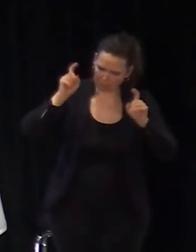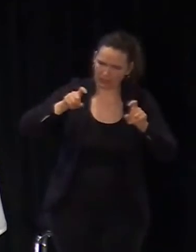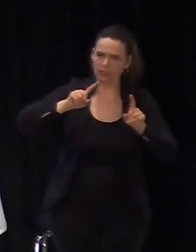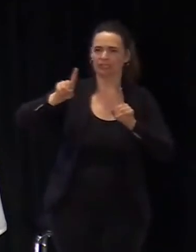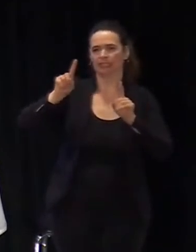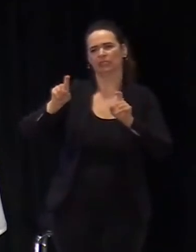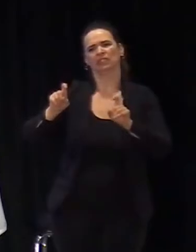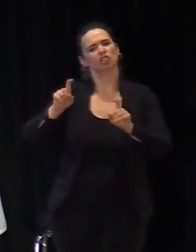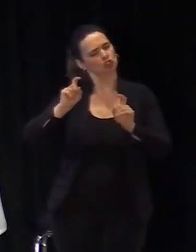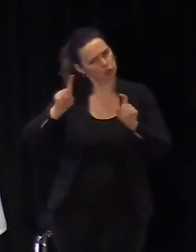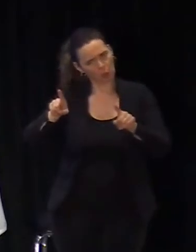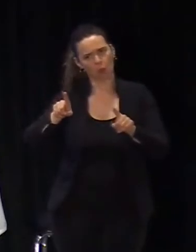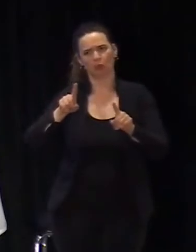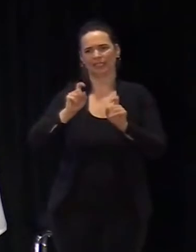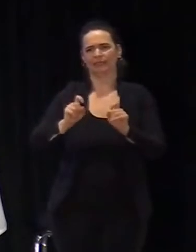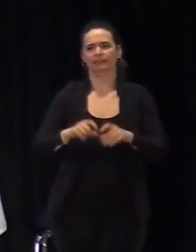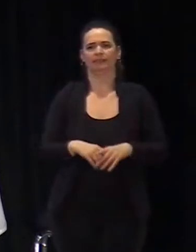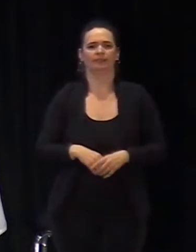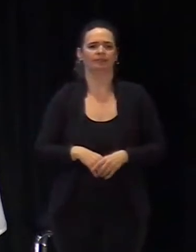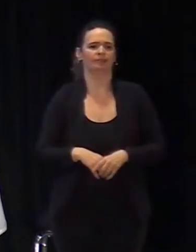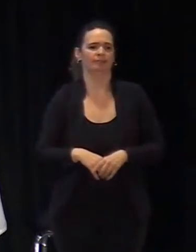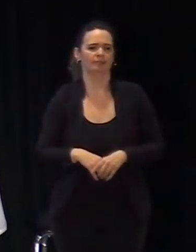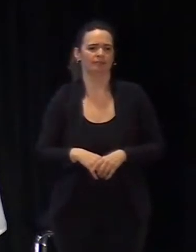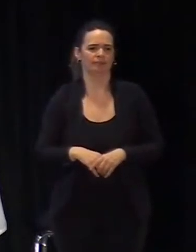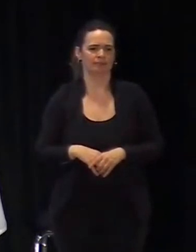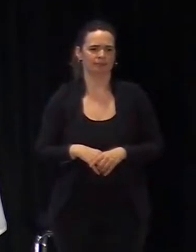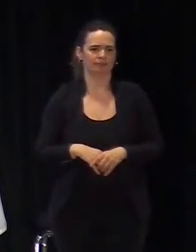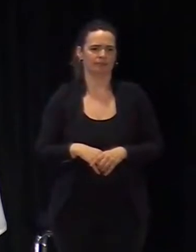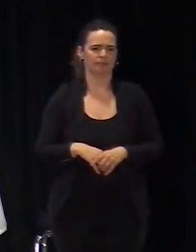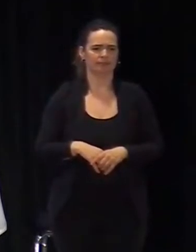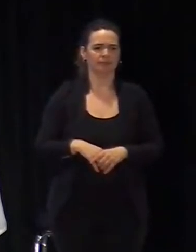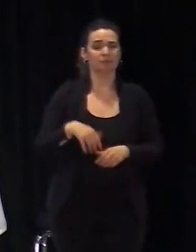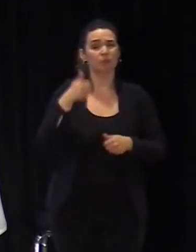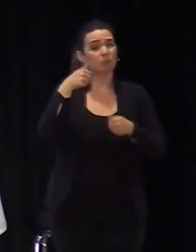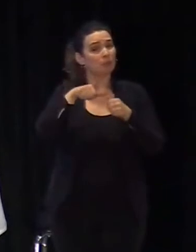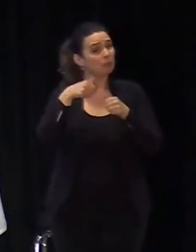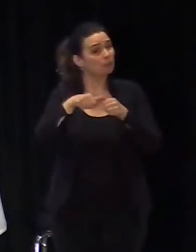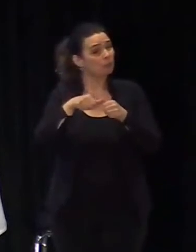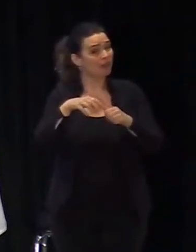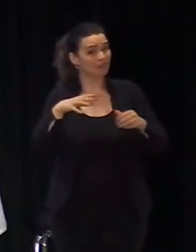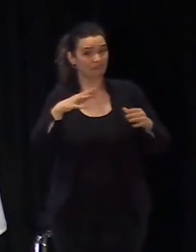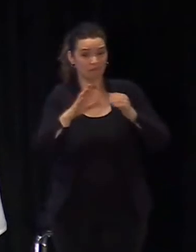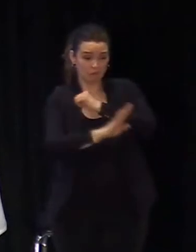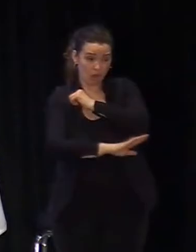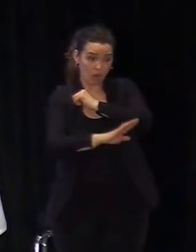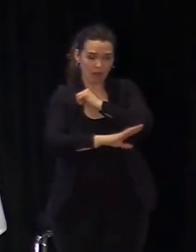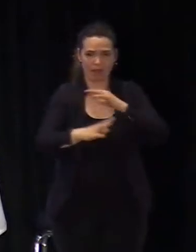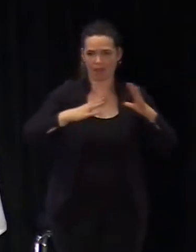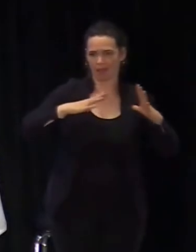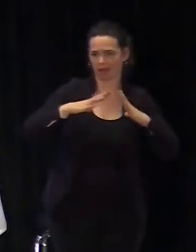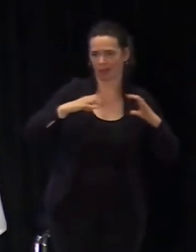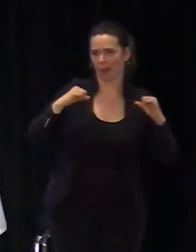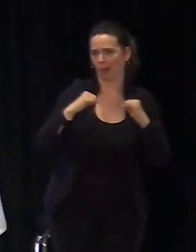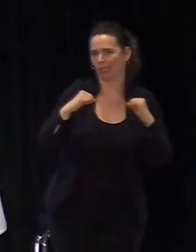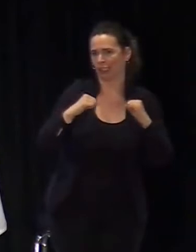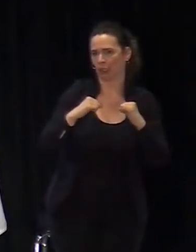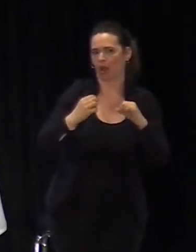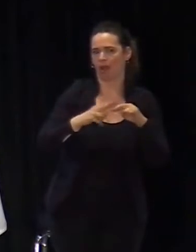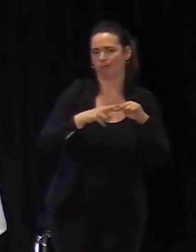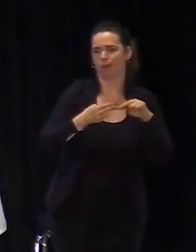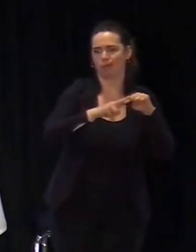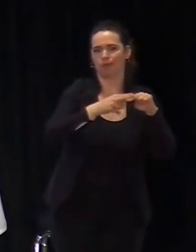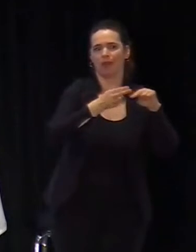us on the upward trend in the fall. Then we had the holidays. That's something that we all can control. If we have symptoms,